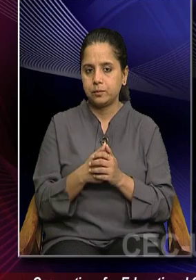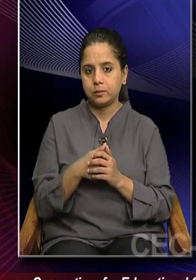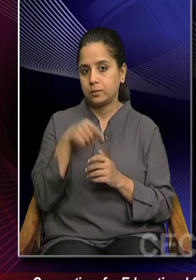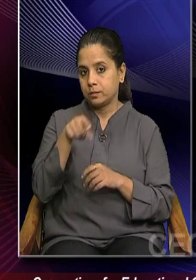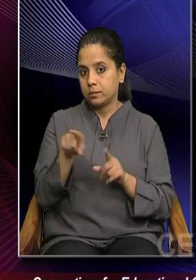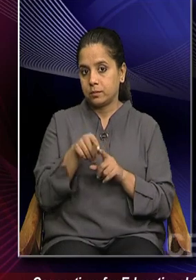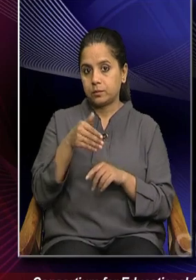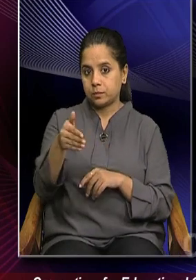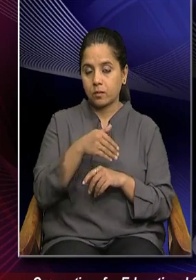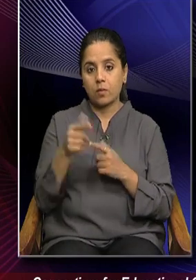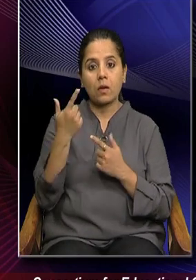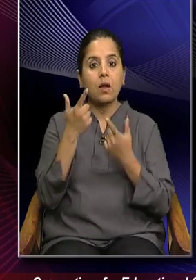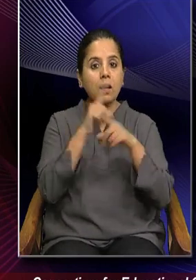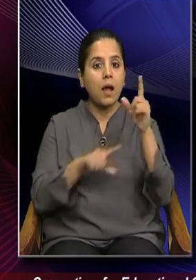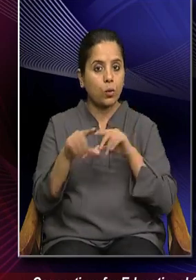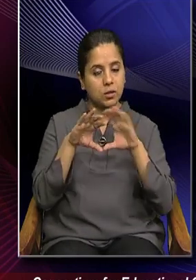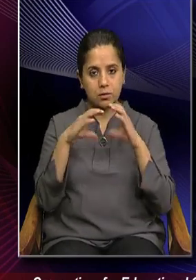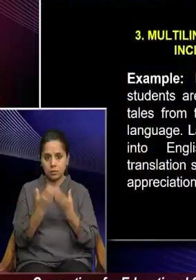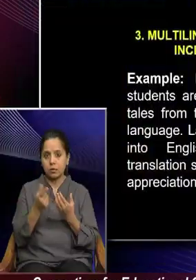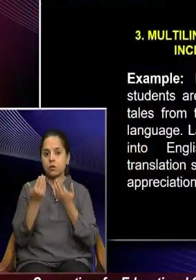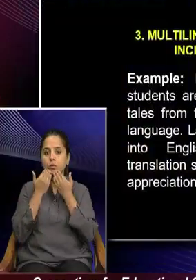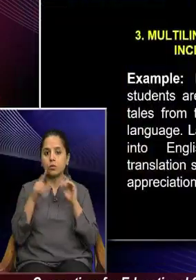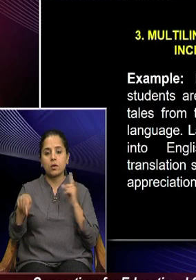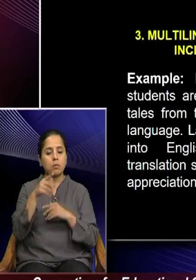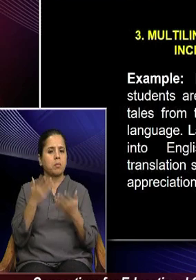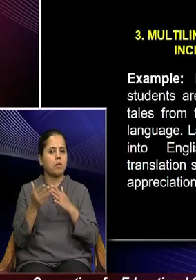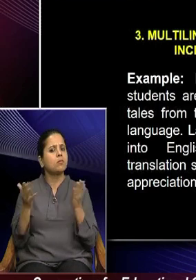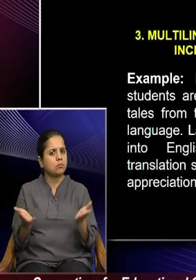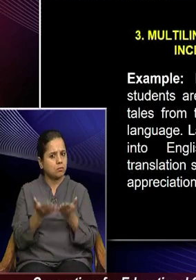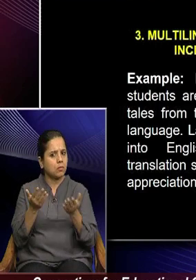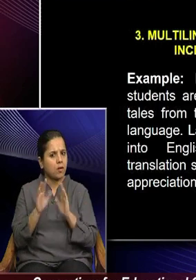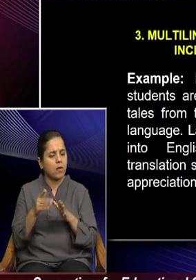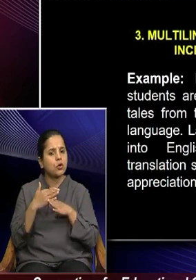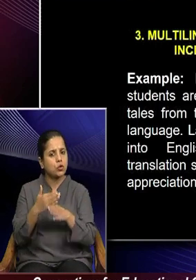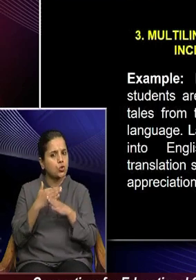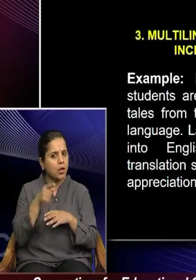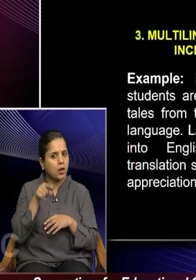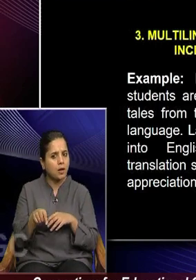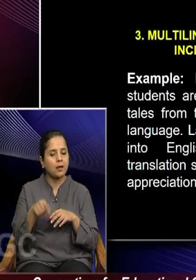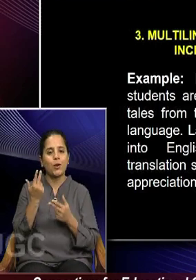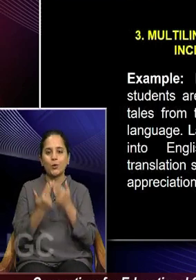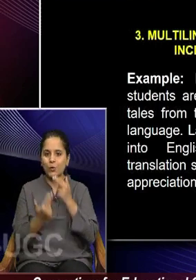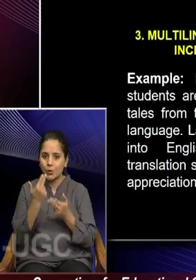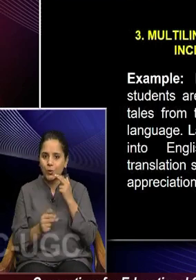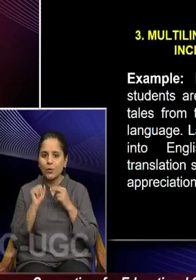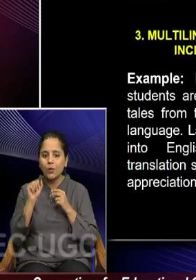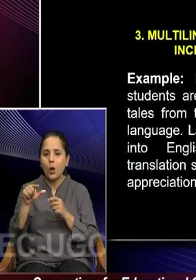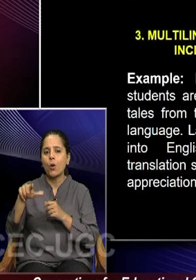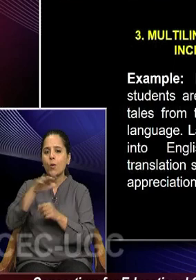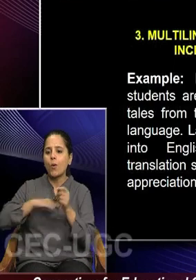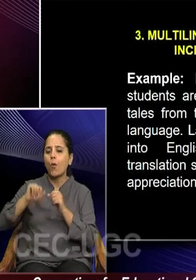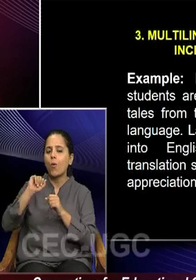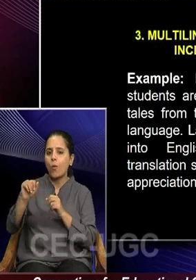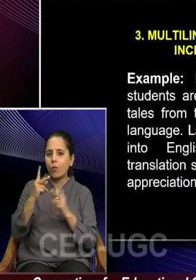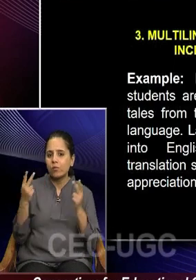a language class, the student may encourage to share the folk tales from their regions in